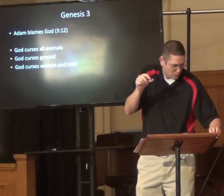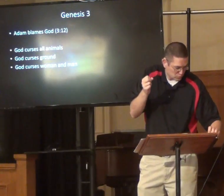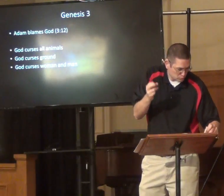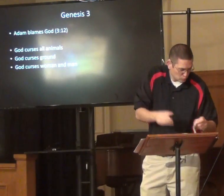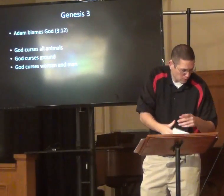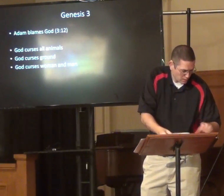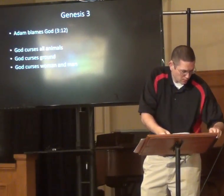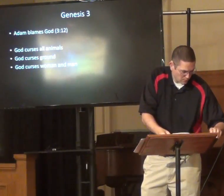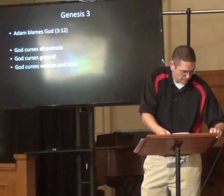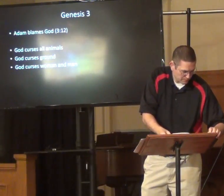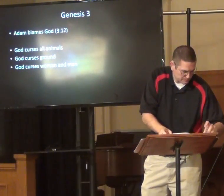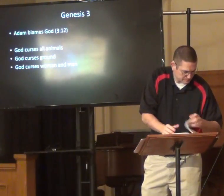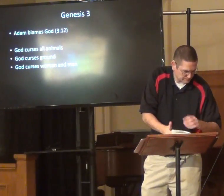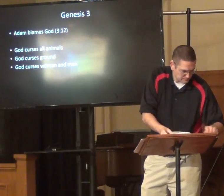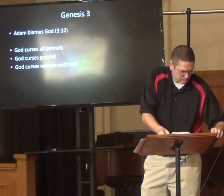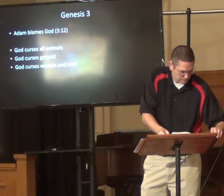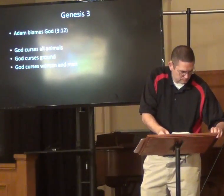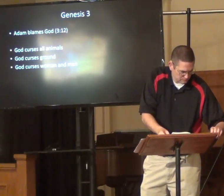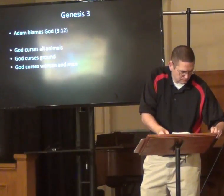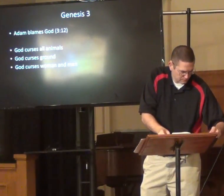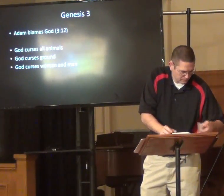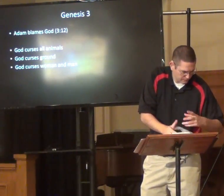but if you look in verse 12,